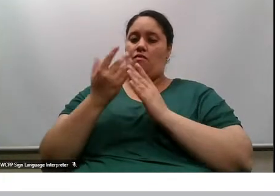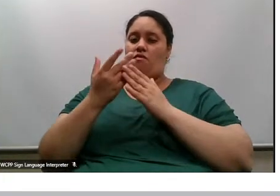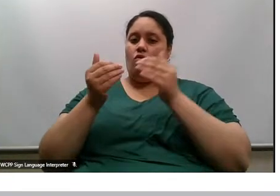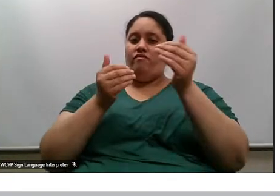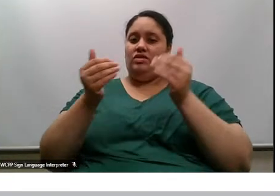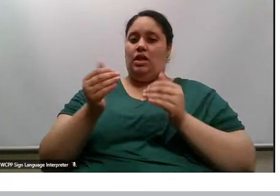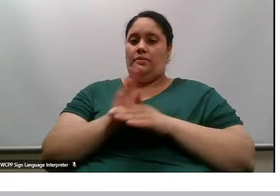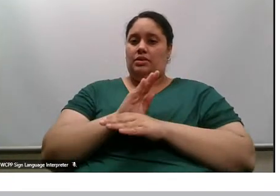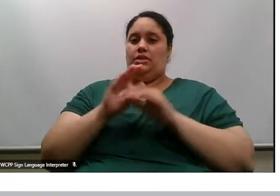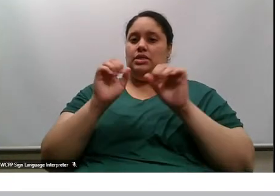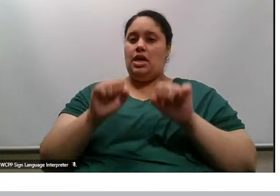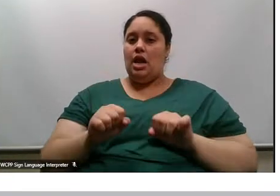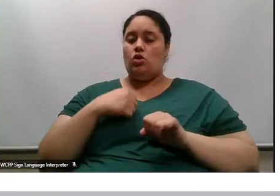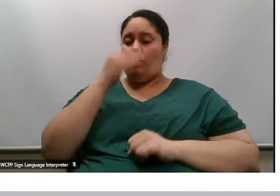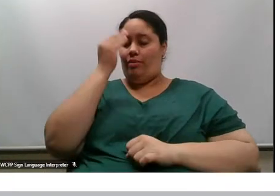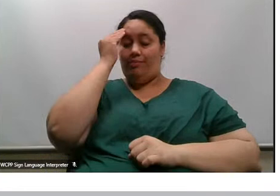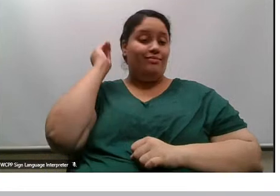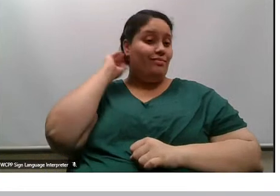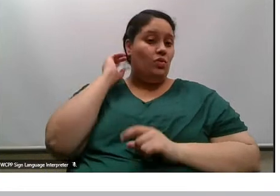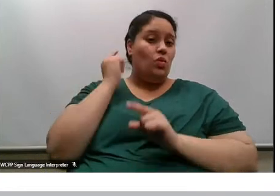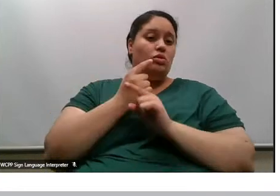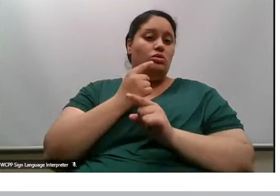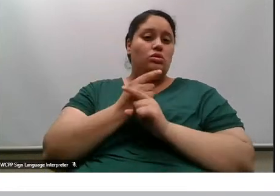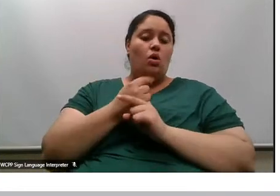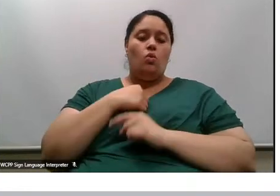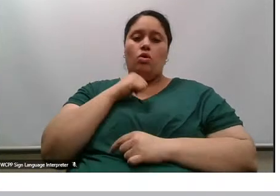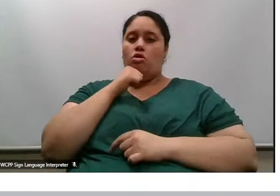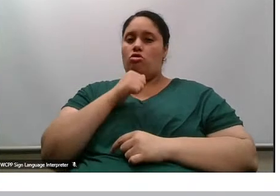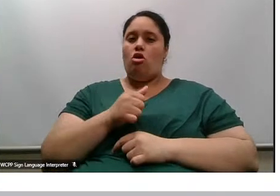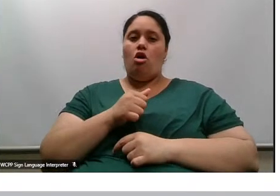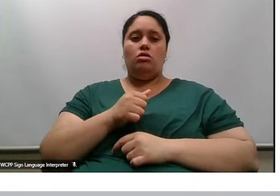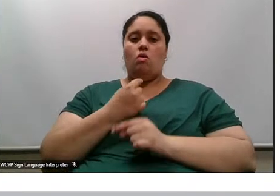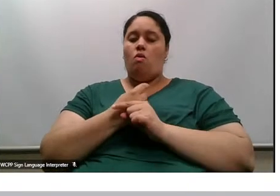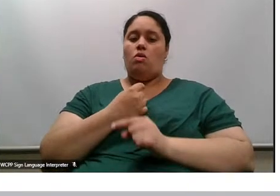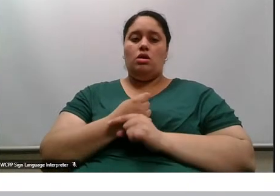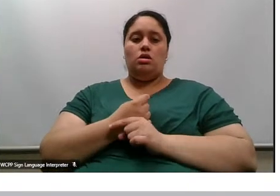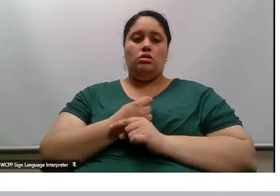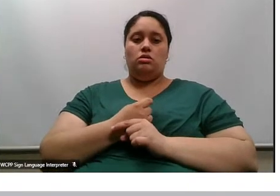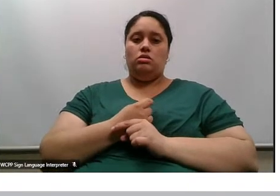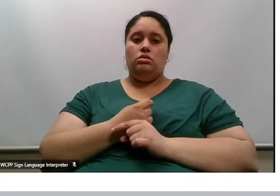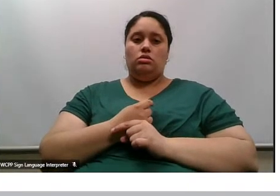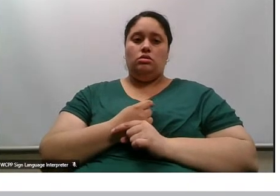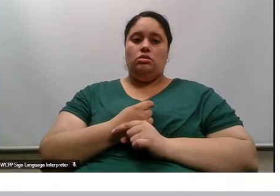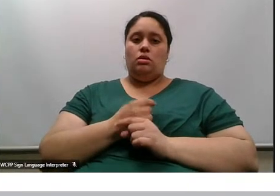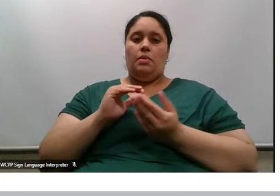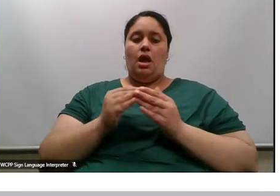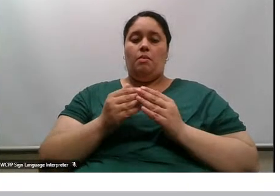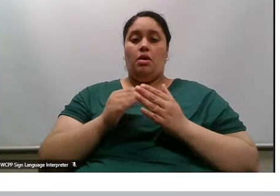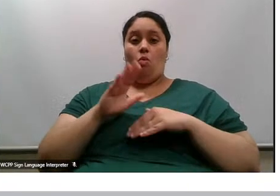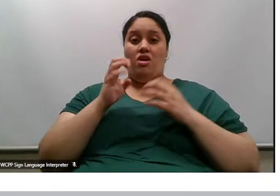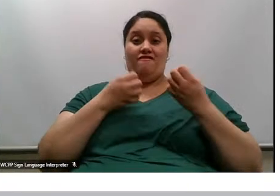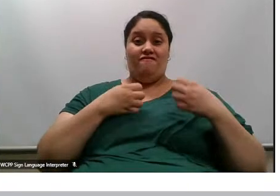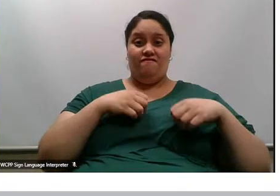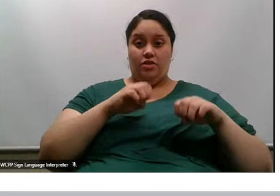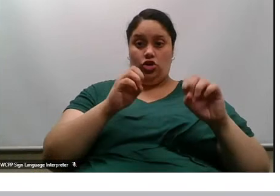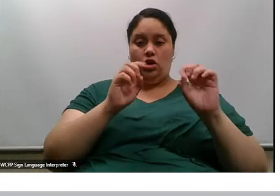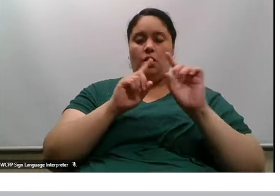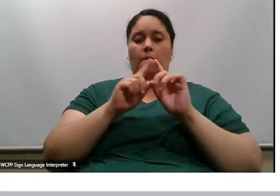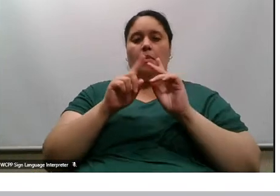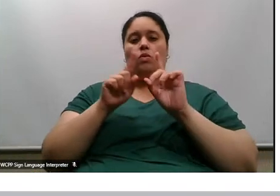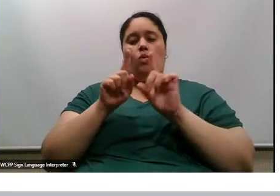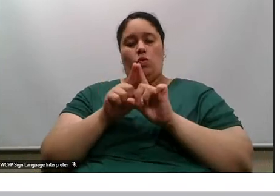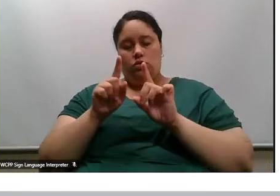are mindful that that we're not contrary to becoming more efficient, but that we